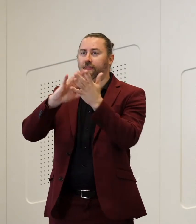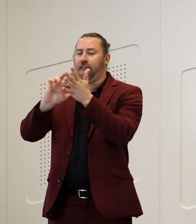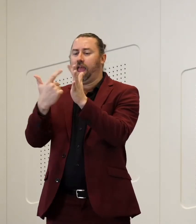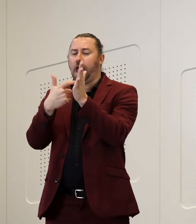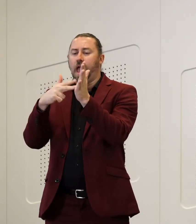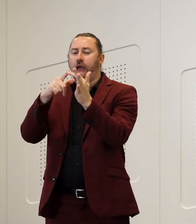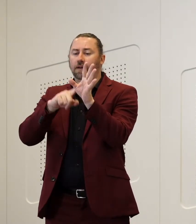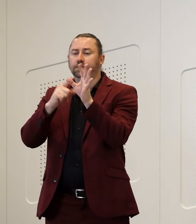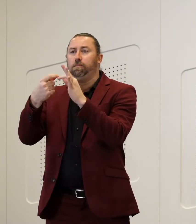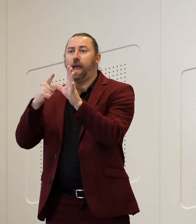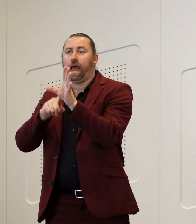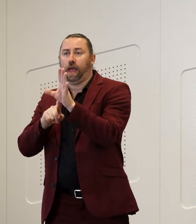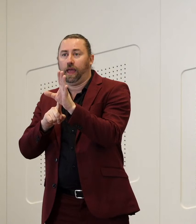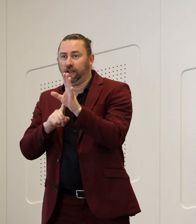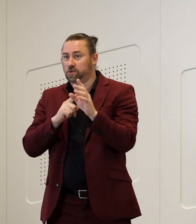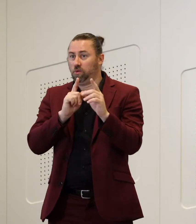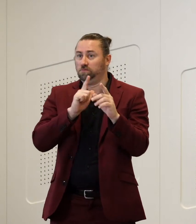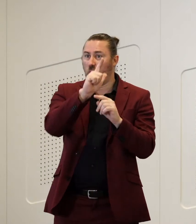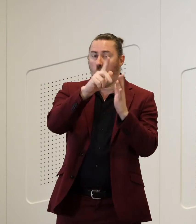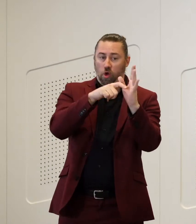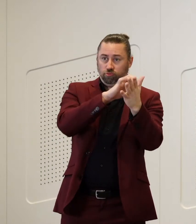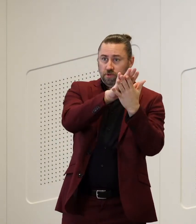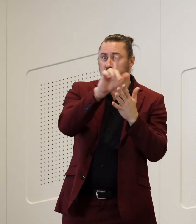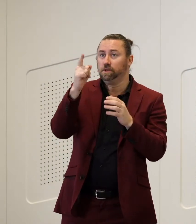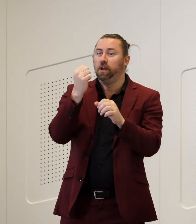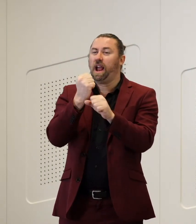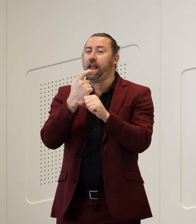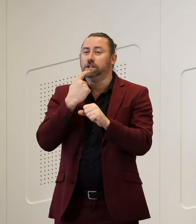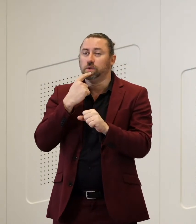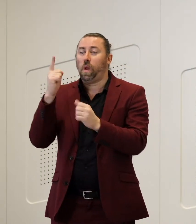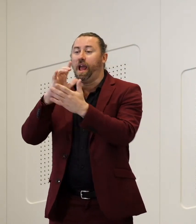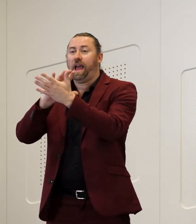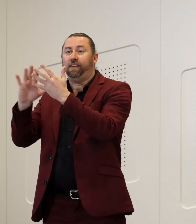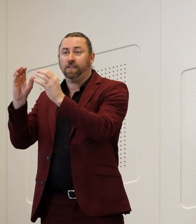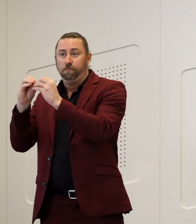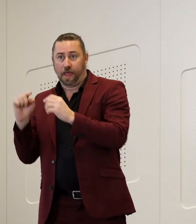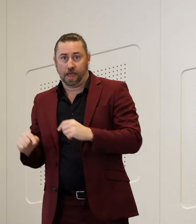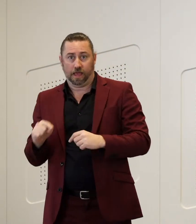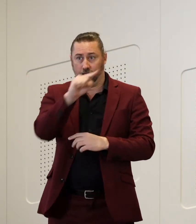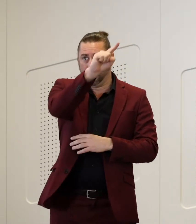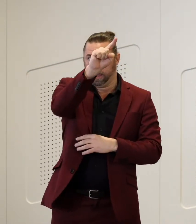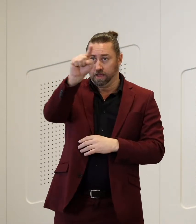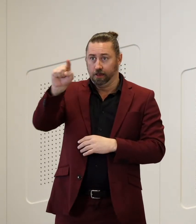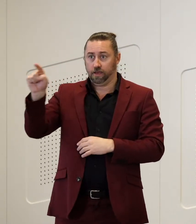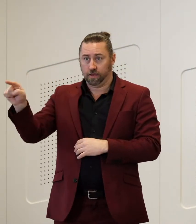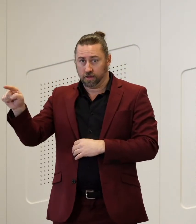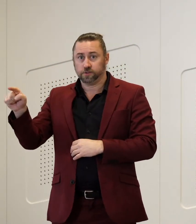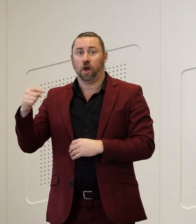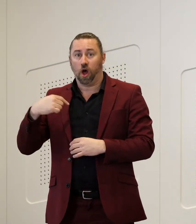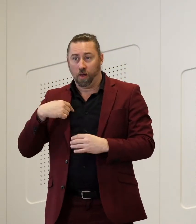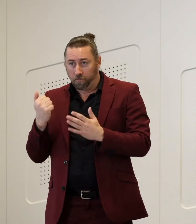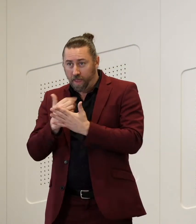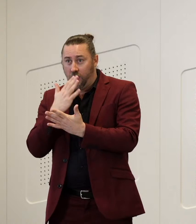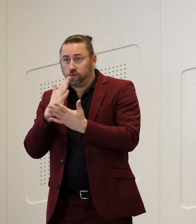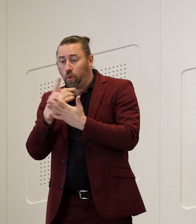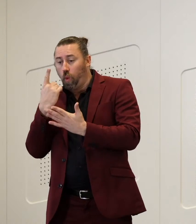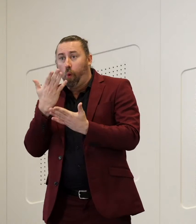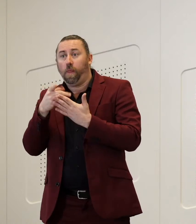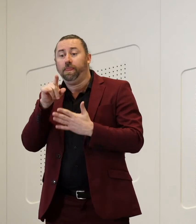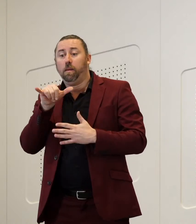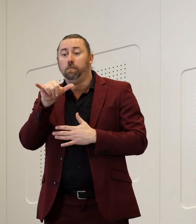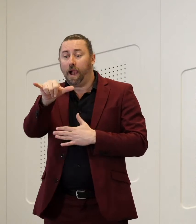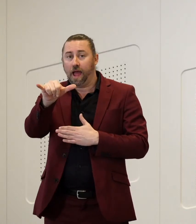will outline the details of those flights. It is absolutely urgent that we get every passenger on those